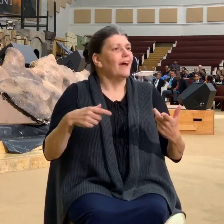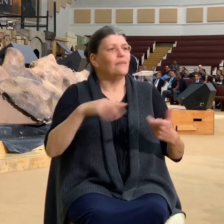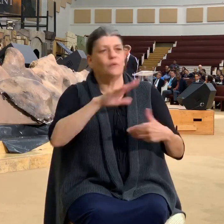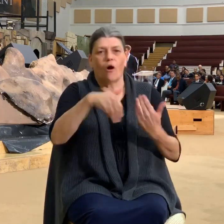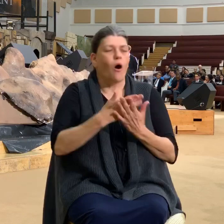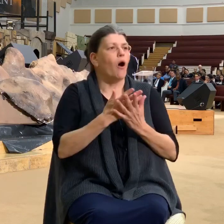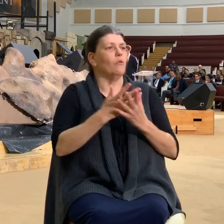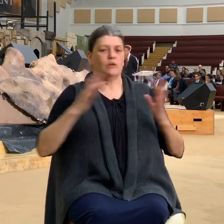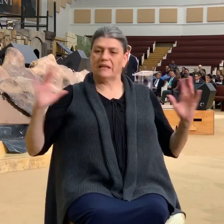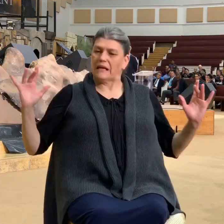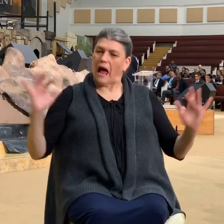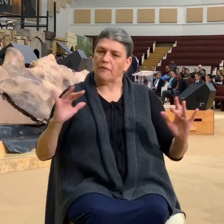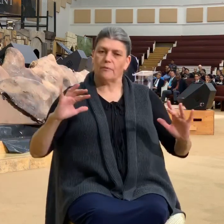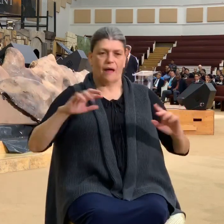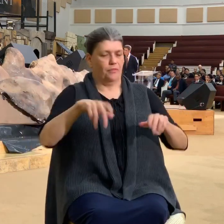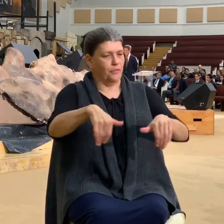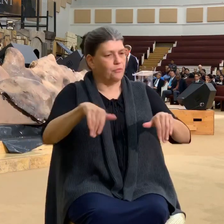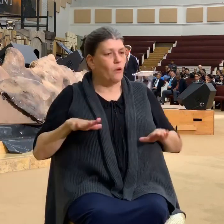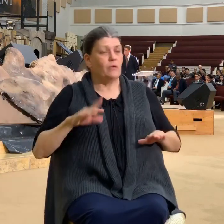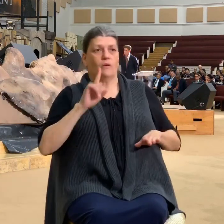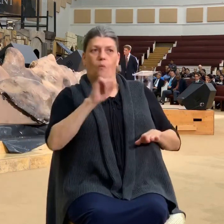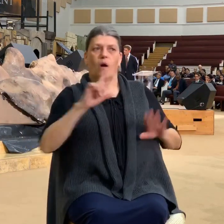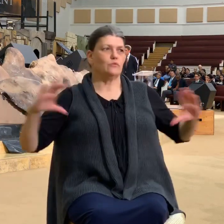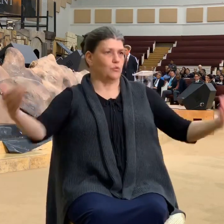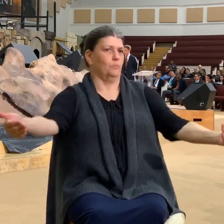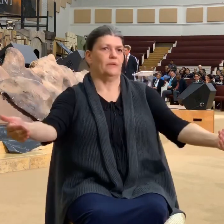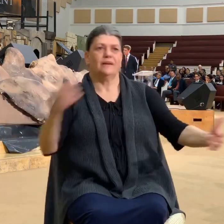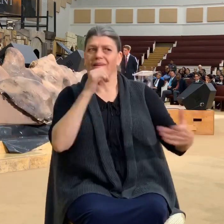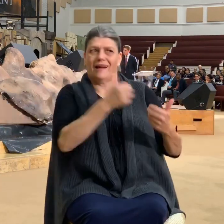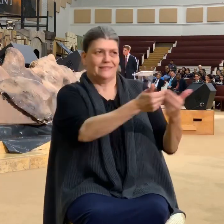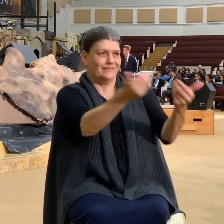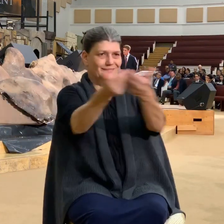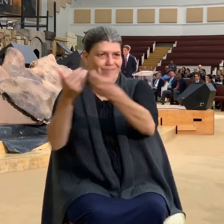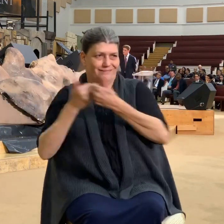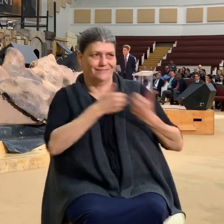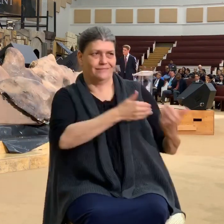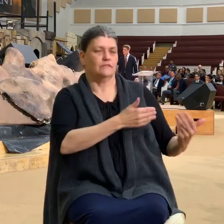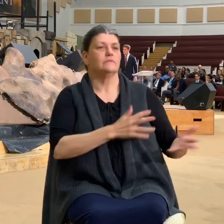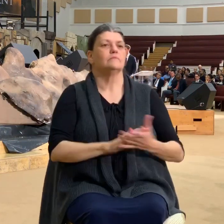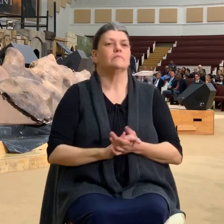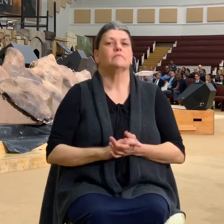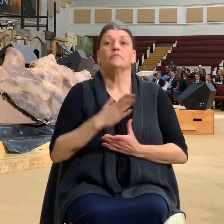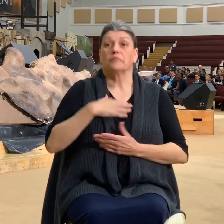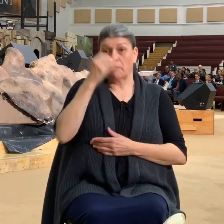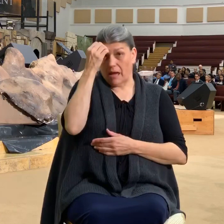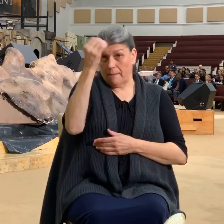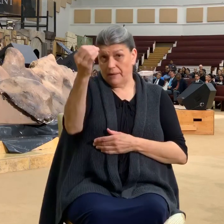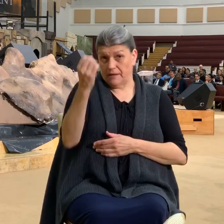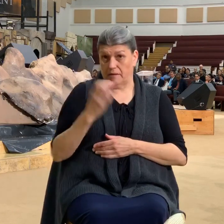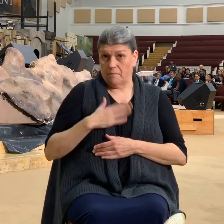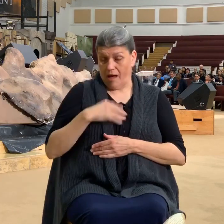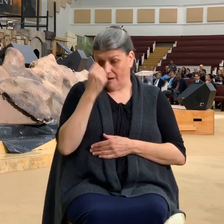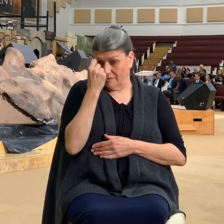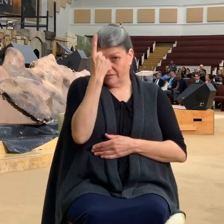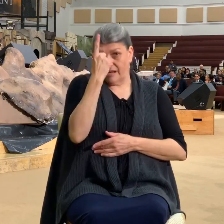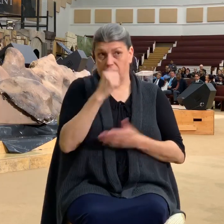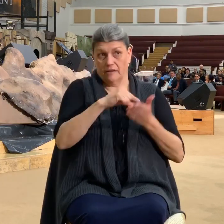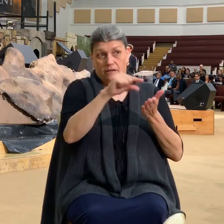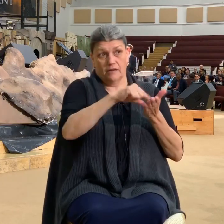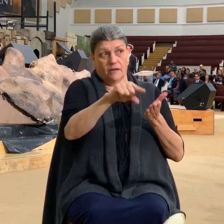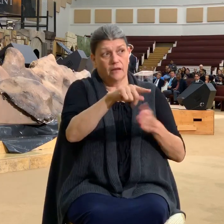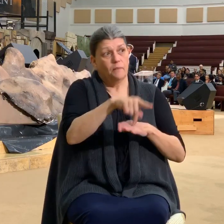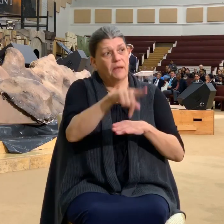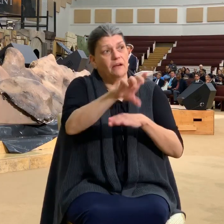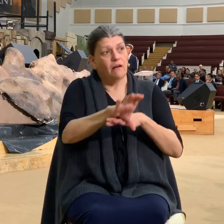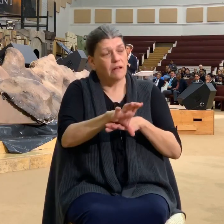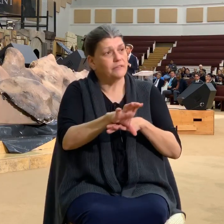all cry glory to the great God that rules the heavens and the earth. So, in my opinion, my understanding of scripture, Pentecost fell